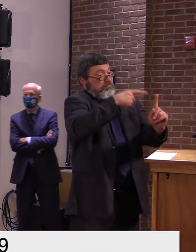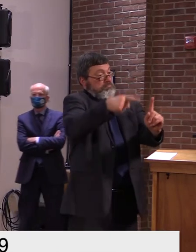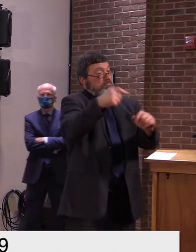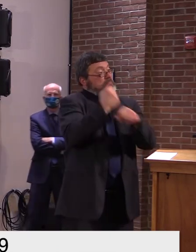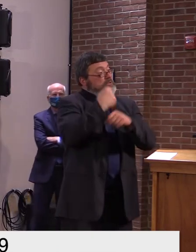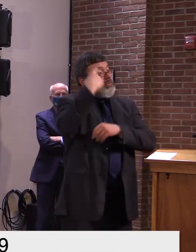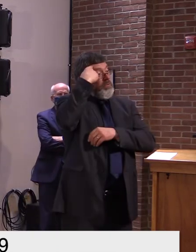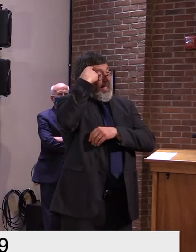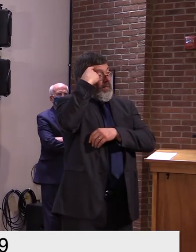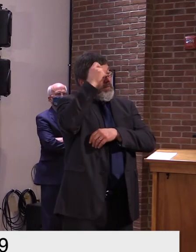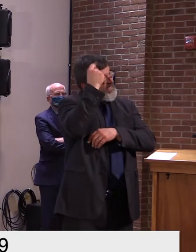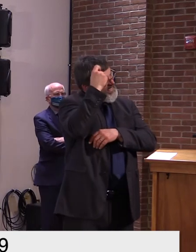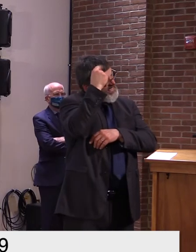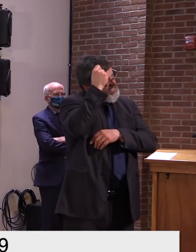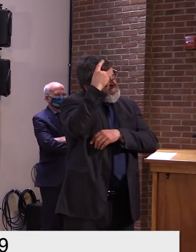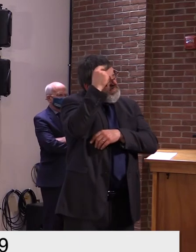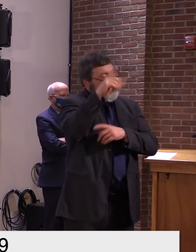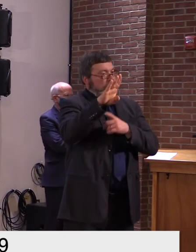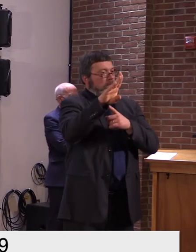phase. It was